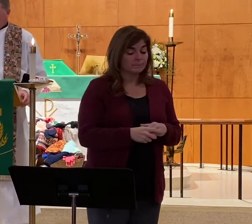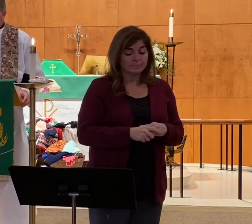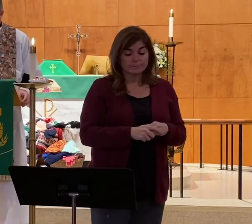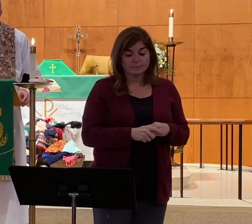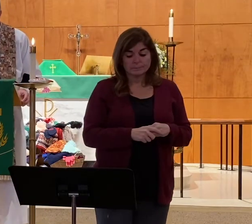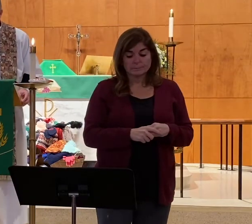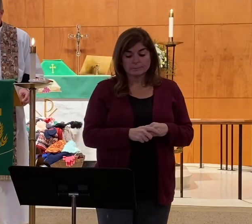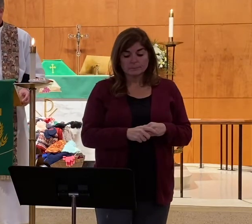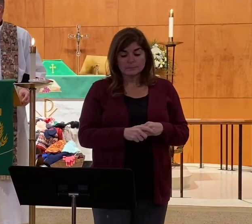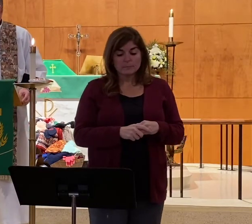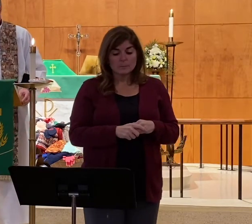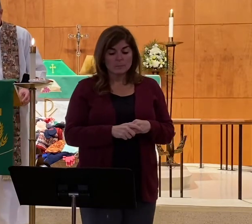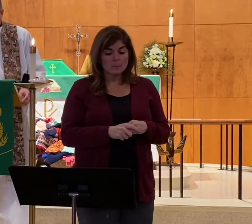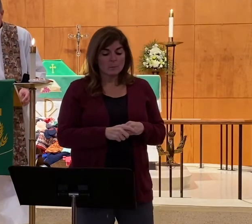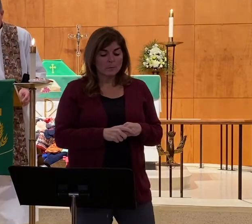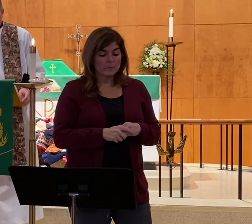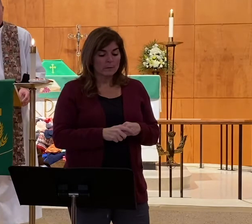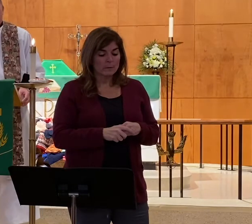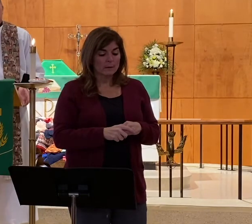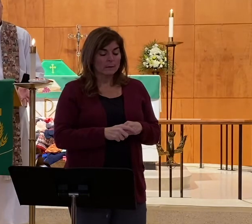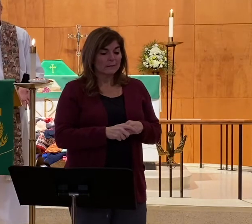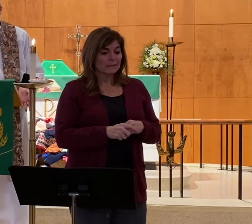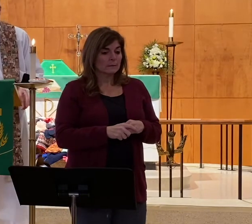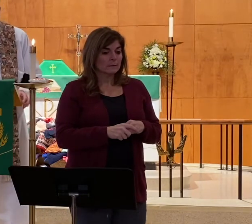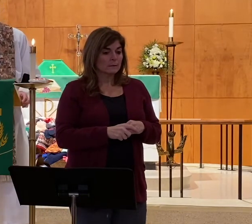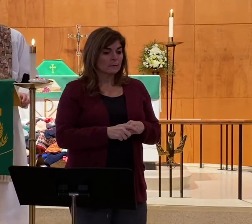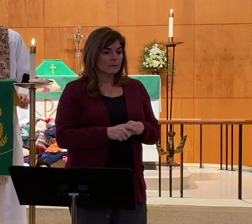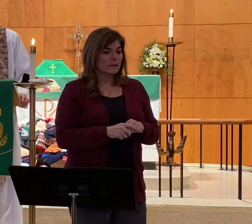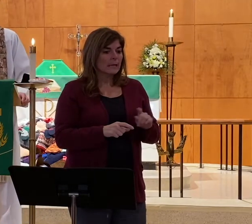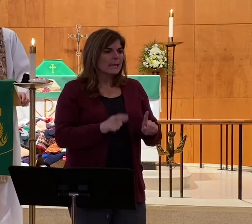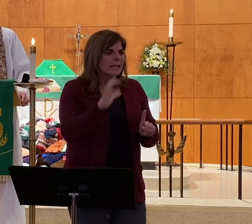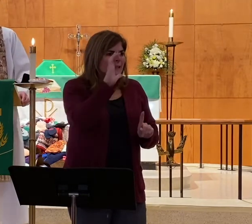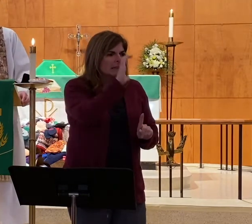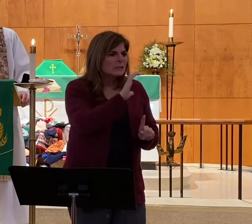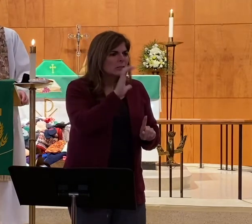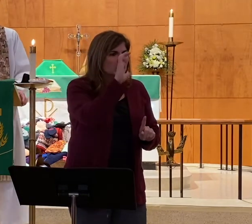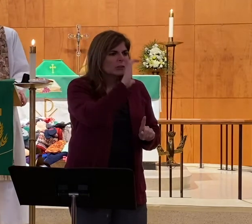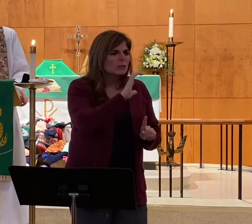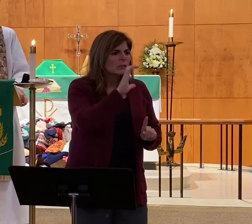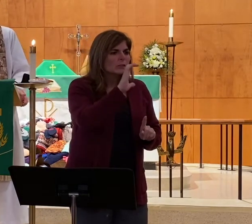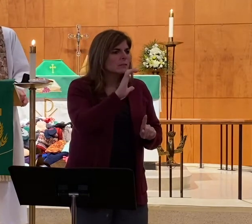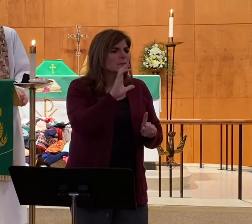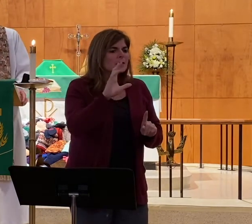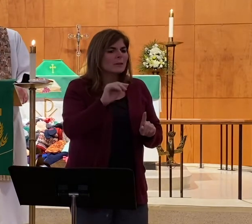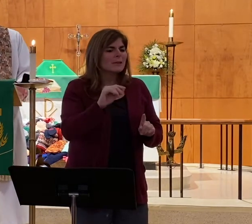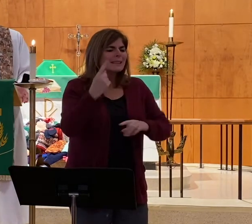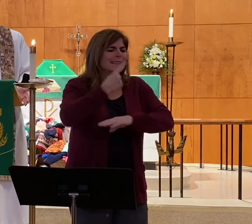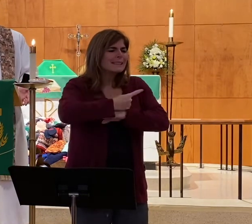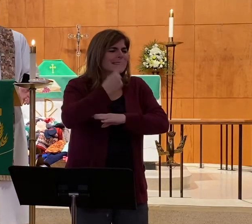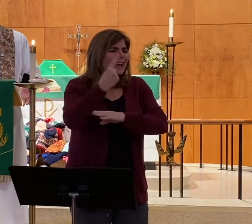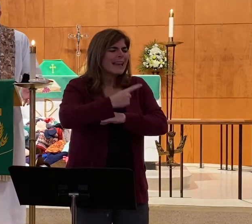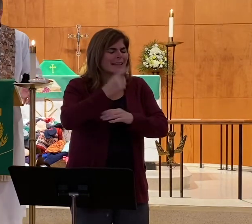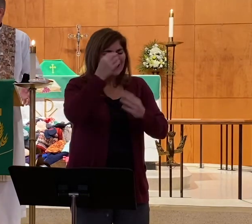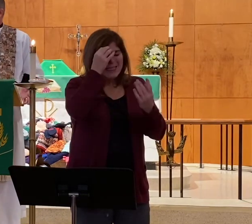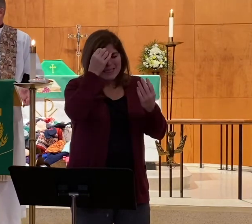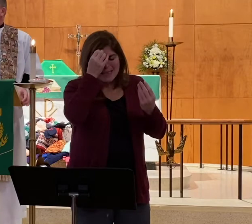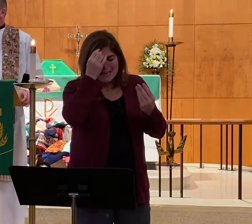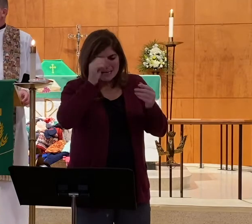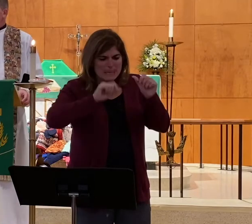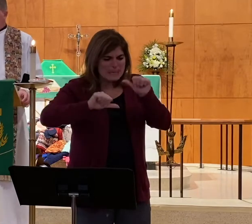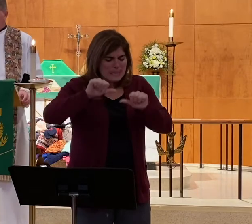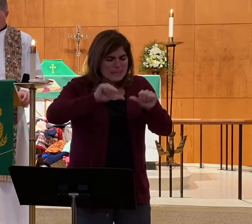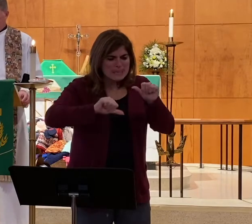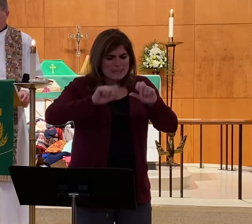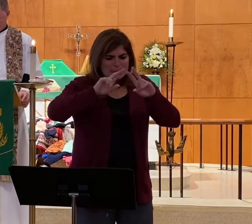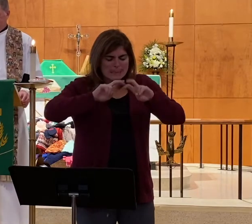However, Archimedes didn't find this truth by searching after it, even though he spent days thinking about a solution to